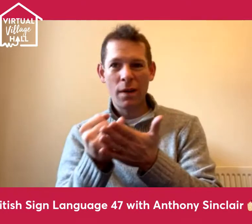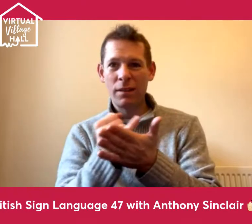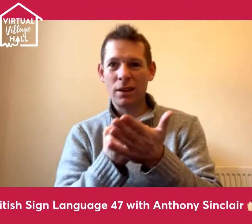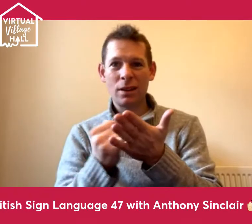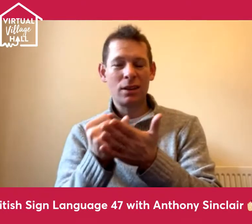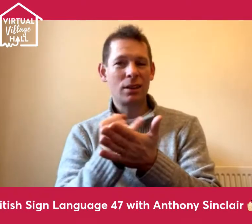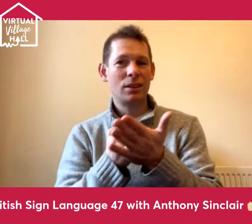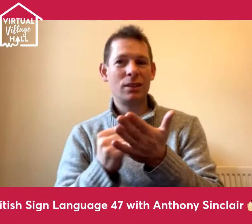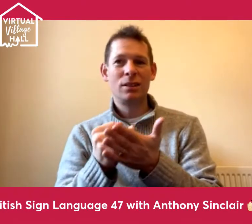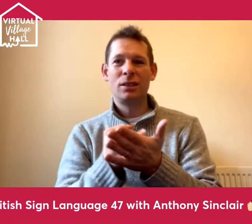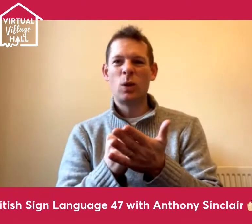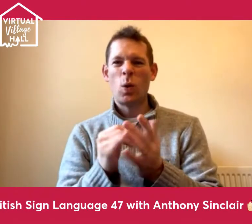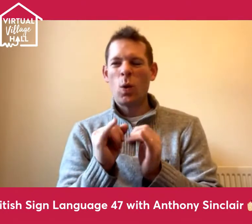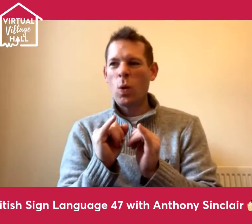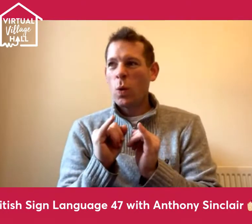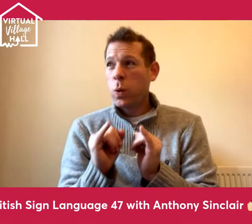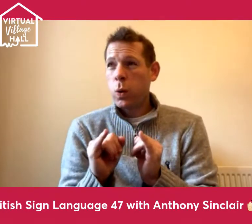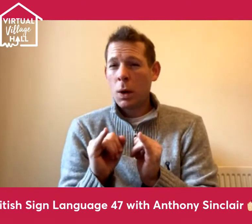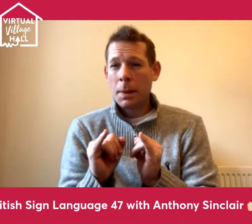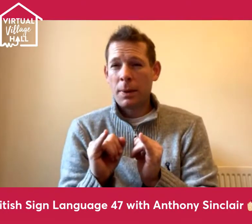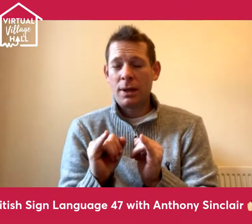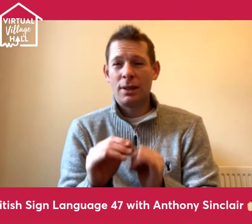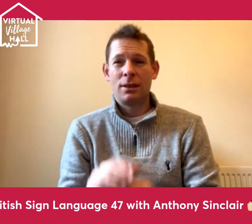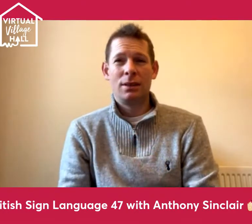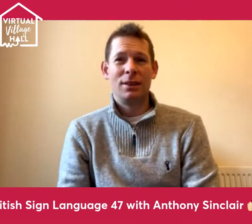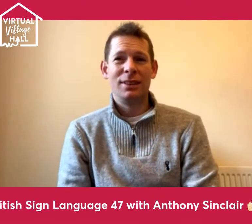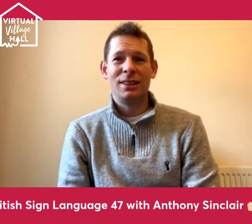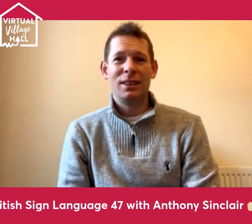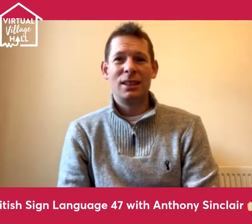awful or terrible, horrible,